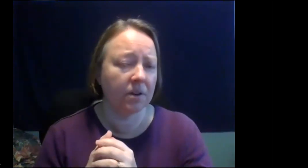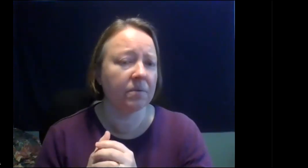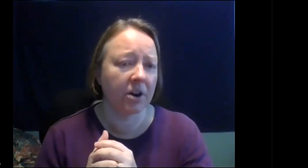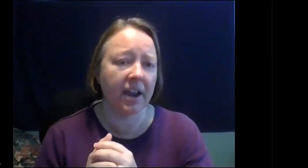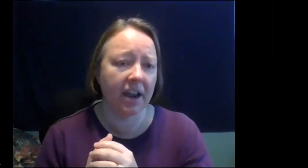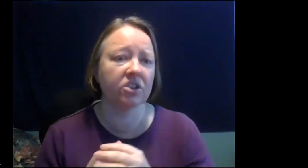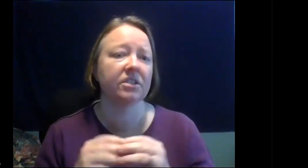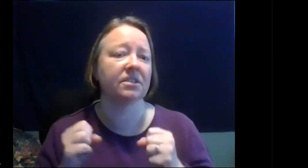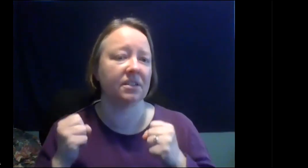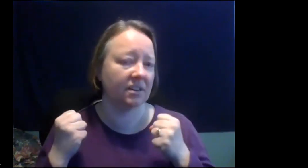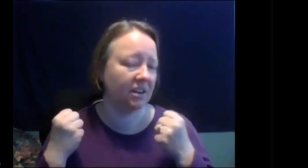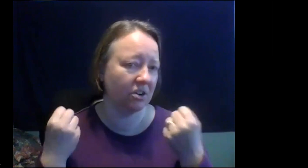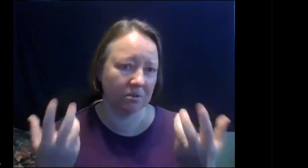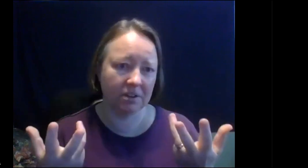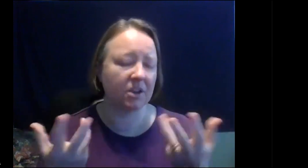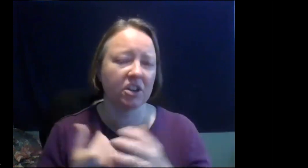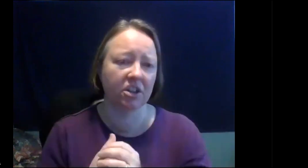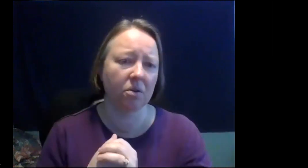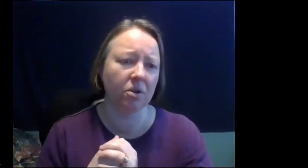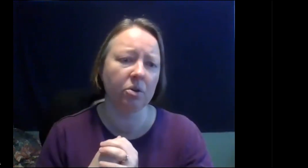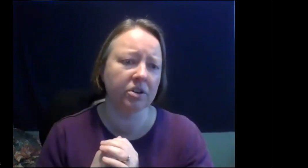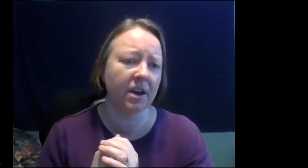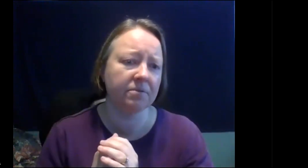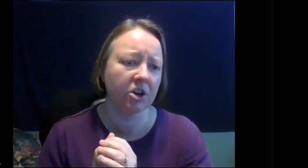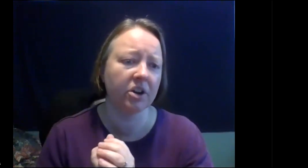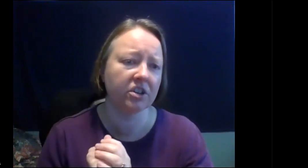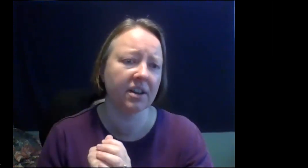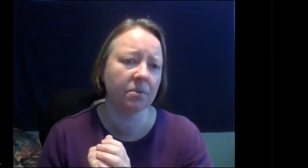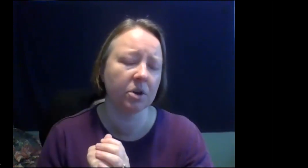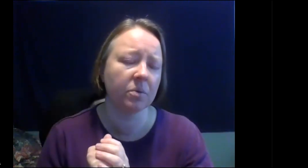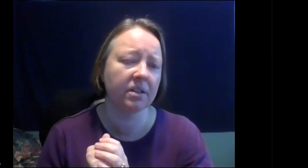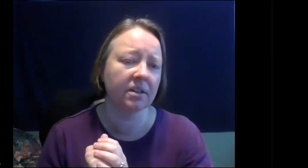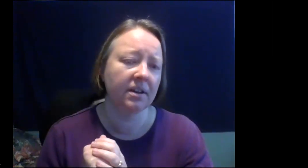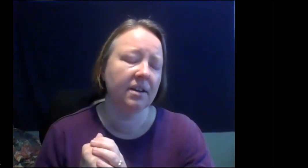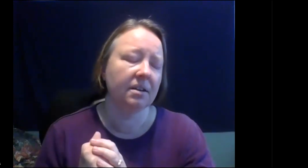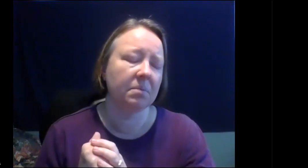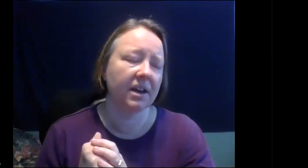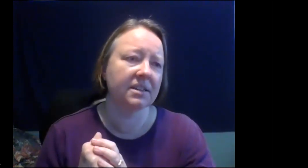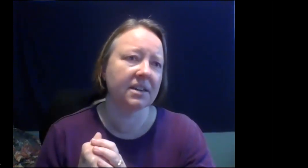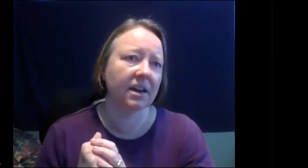feel very anxious, especially the older deaf generation that I work with. But